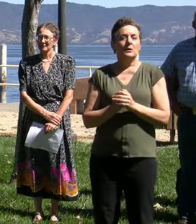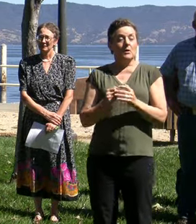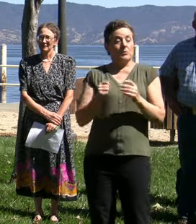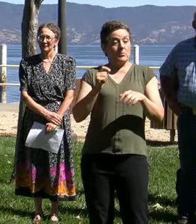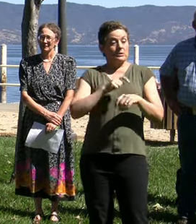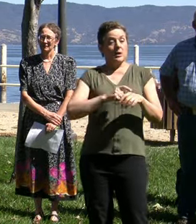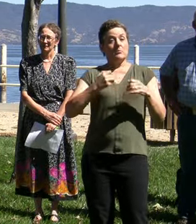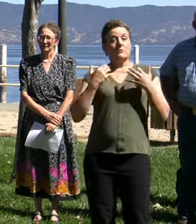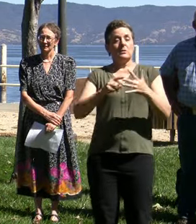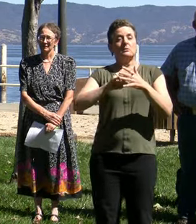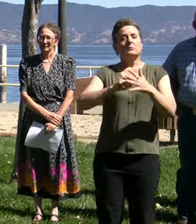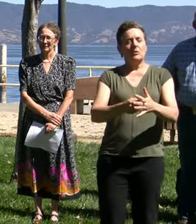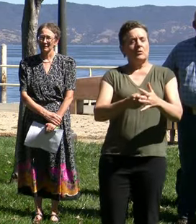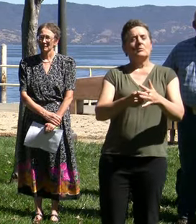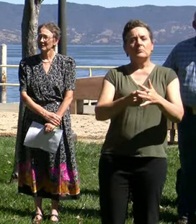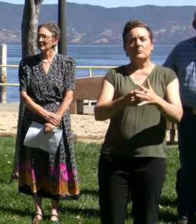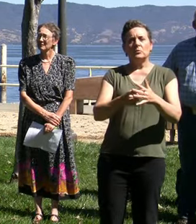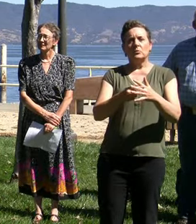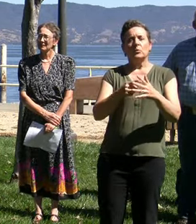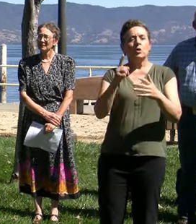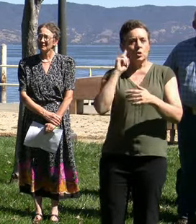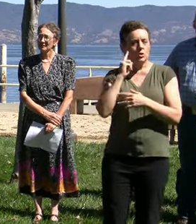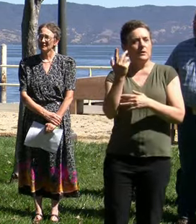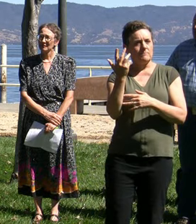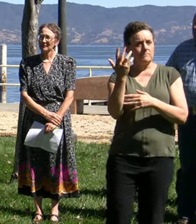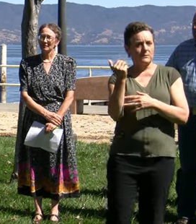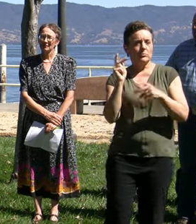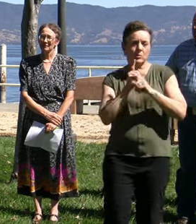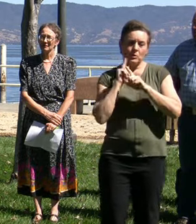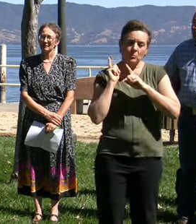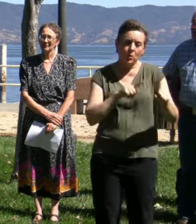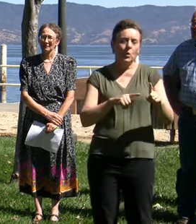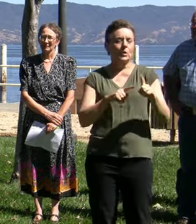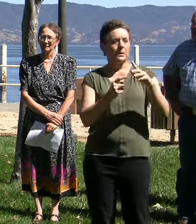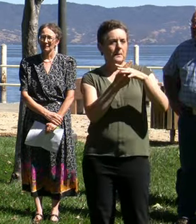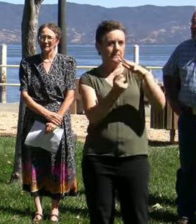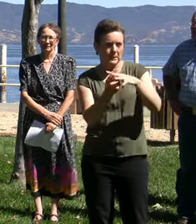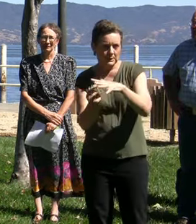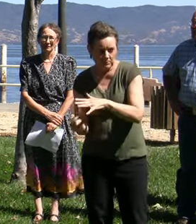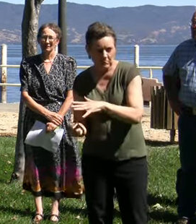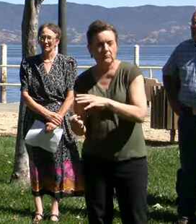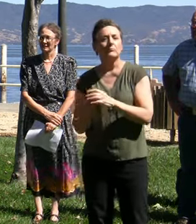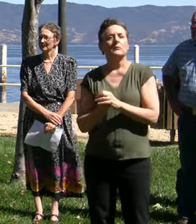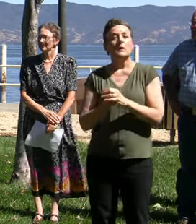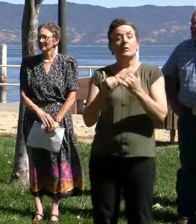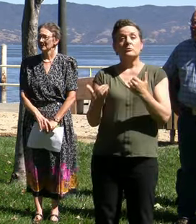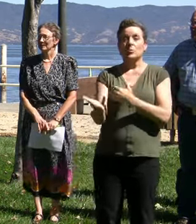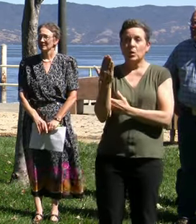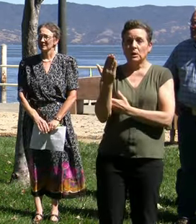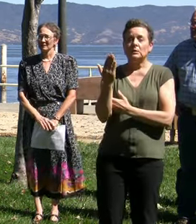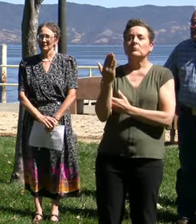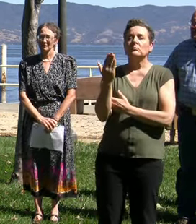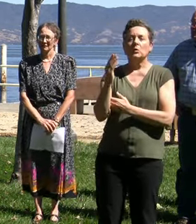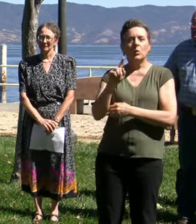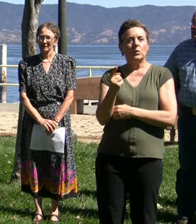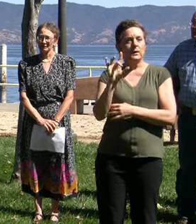incident, we had a report of 15 people that have been reported missing. As of this morning,